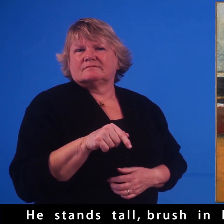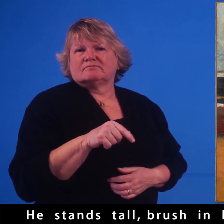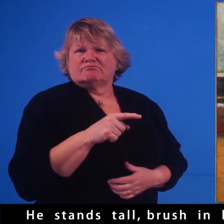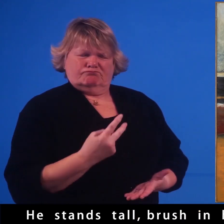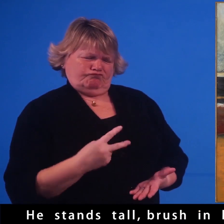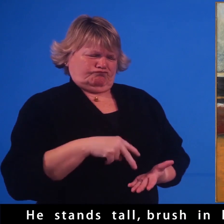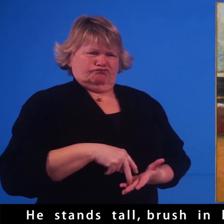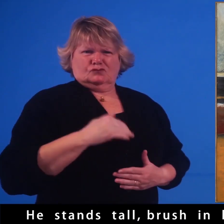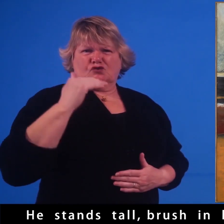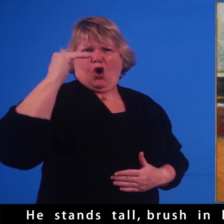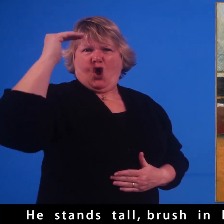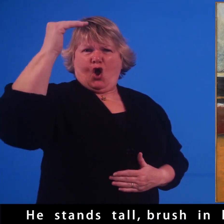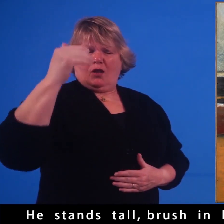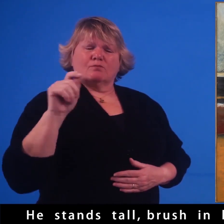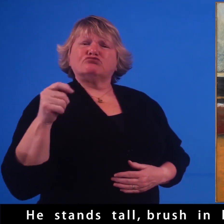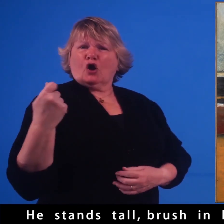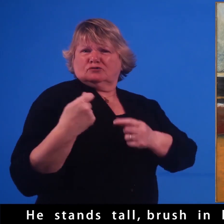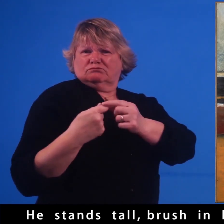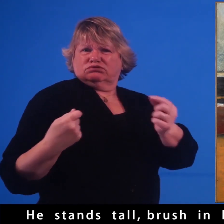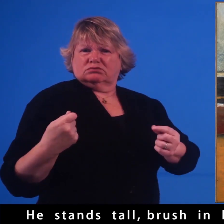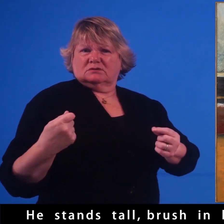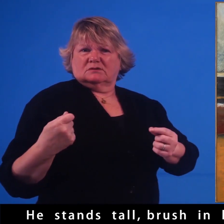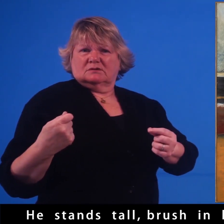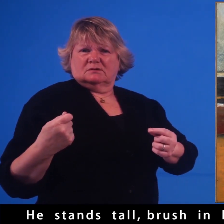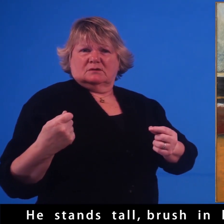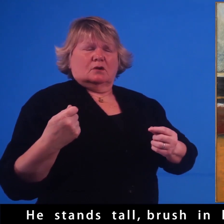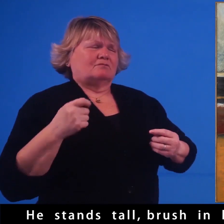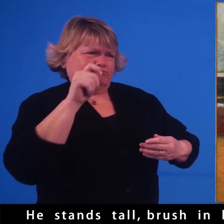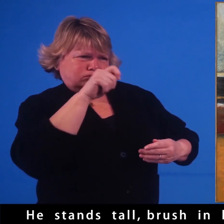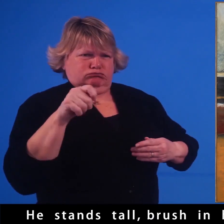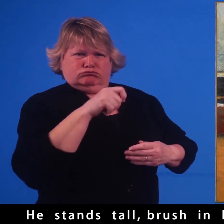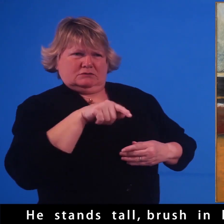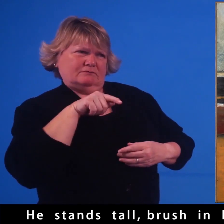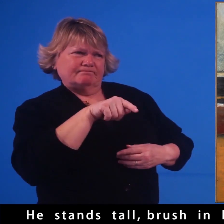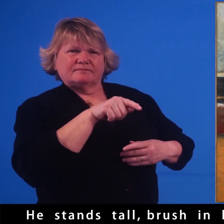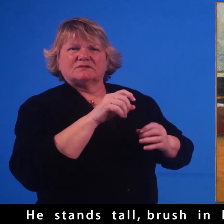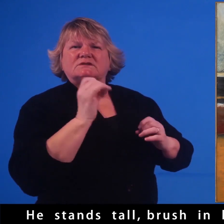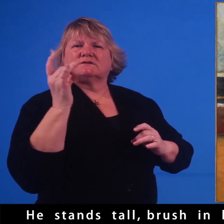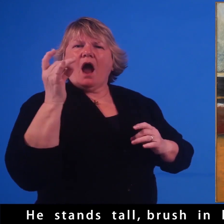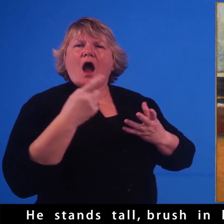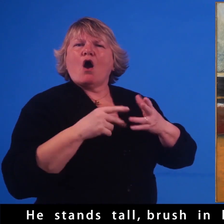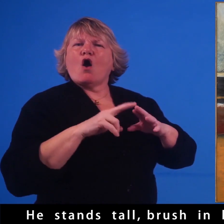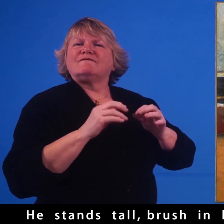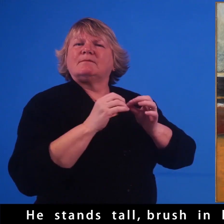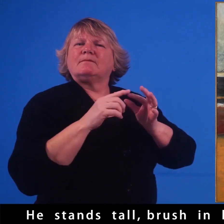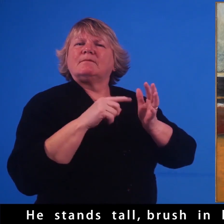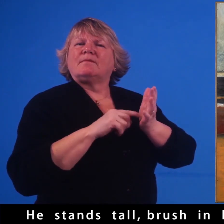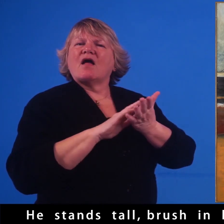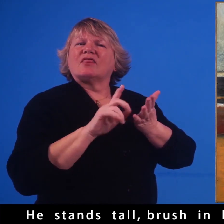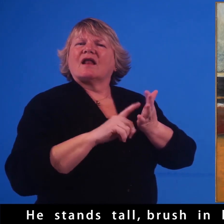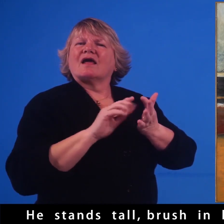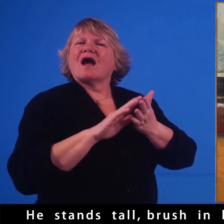as a painter. He stands tall, brush in hand, at work on his large painting, The Star